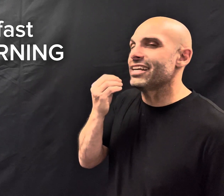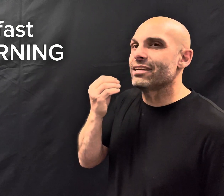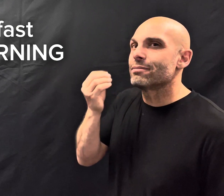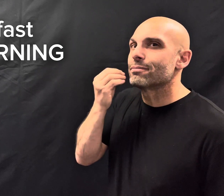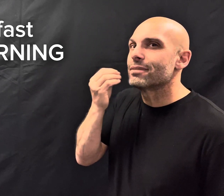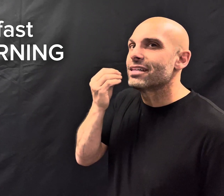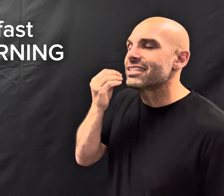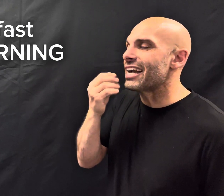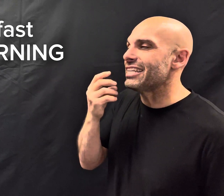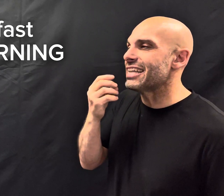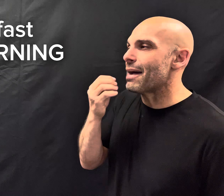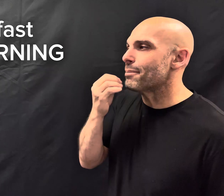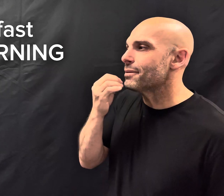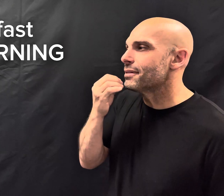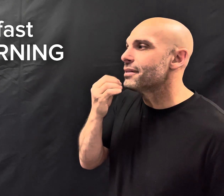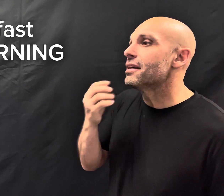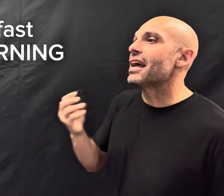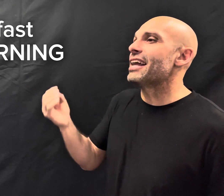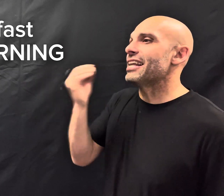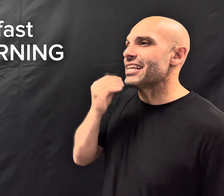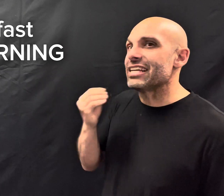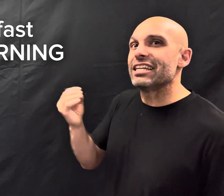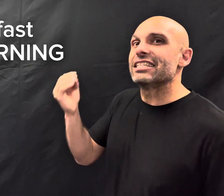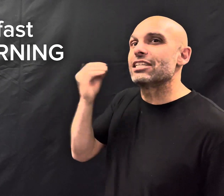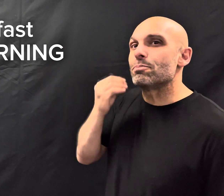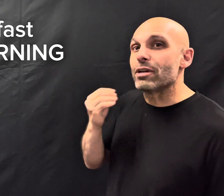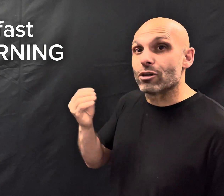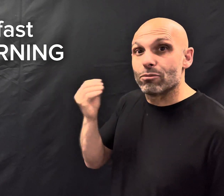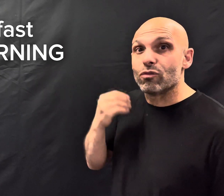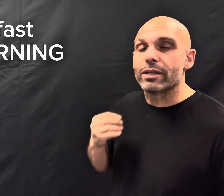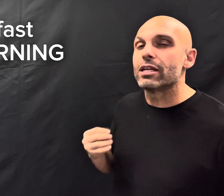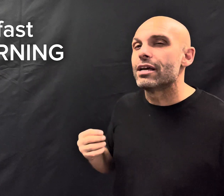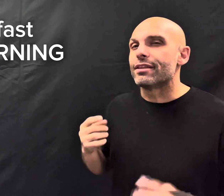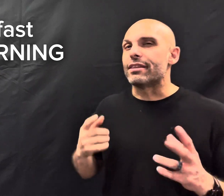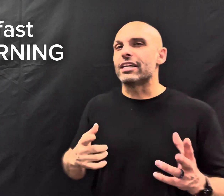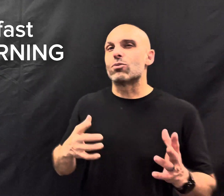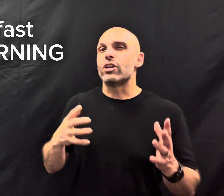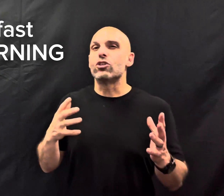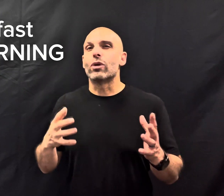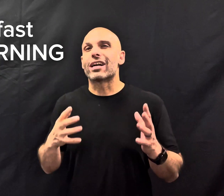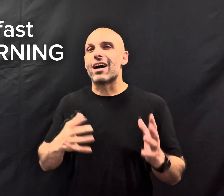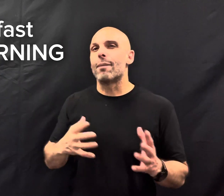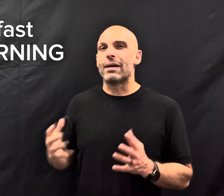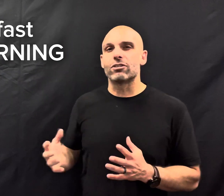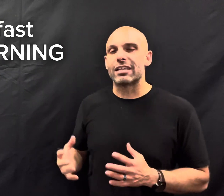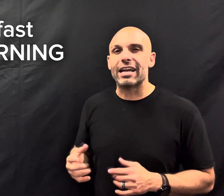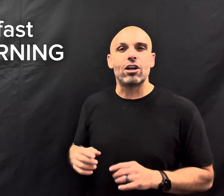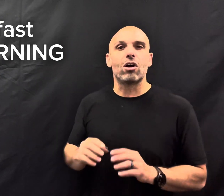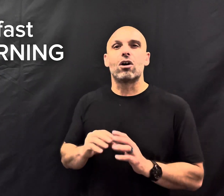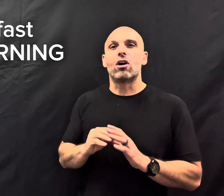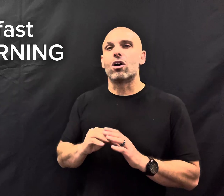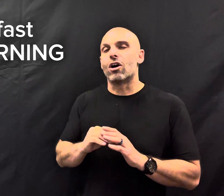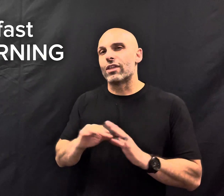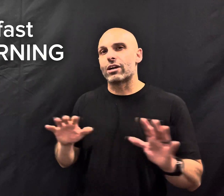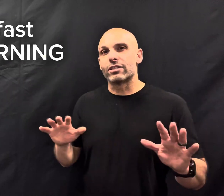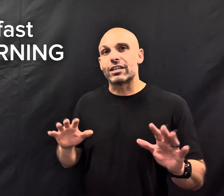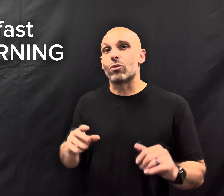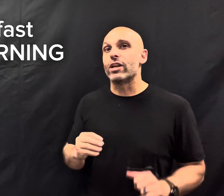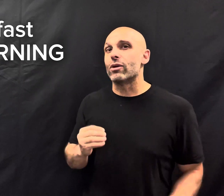tiny, tiny tap. And then eating is this bigger movement. The thing is, when you do a compound sign, all that goes out the window and